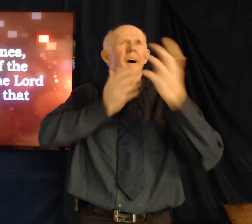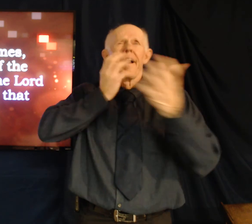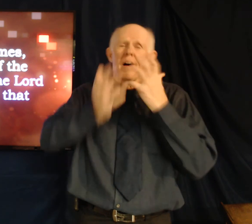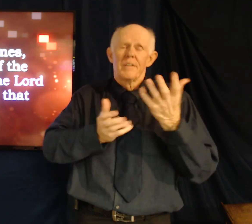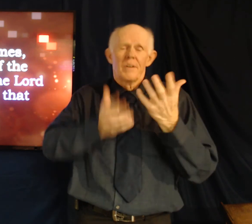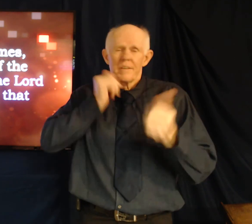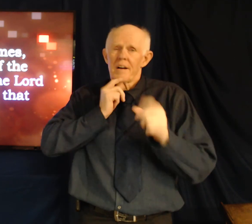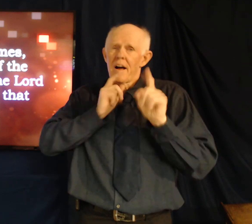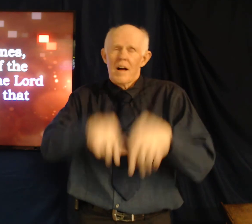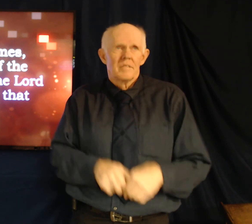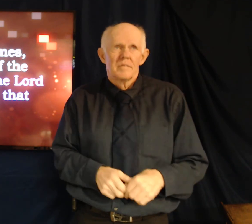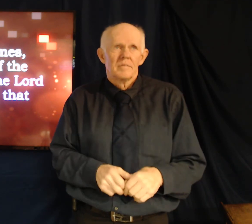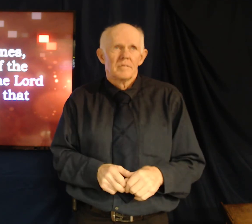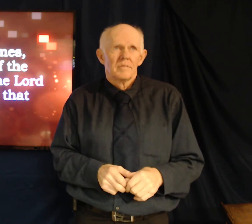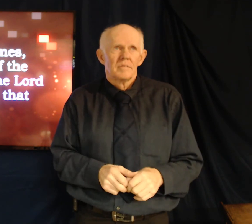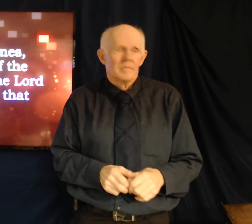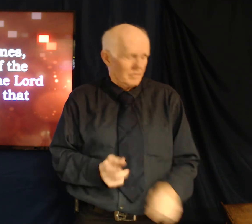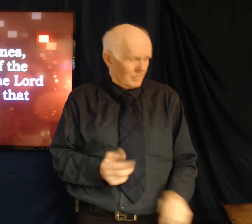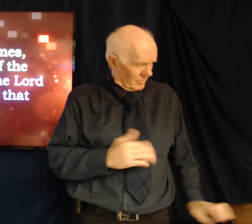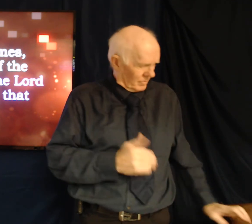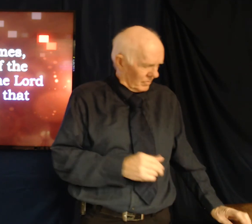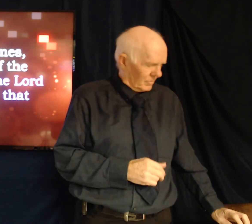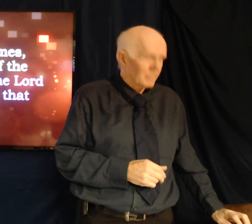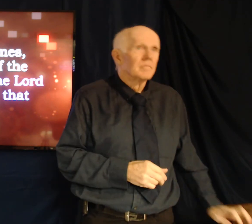king they could see. And they shouted. God didn't answer.